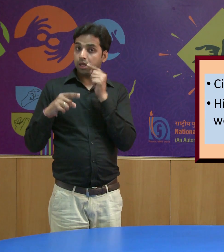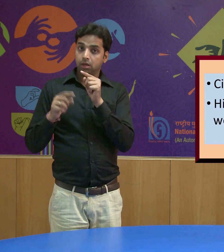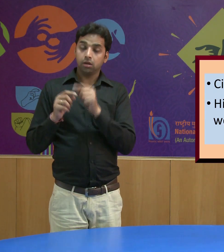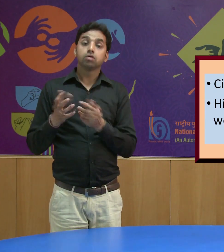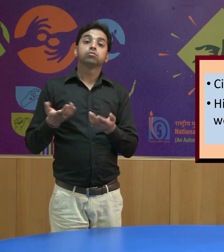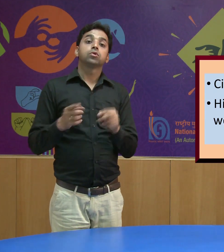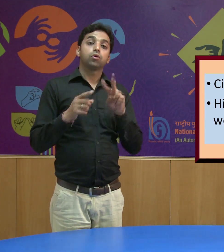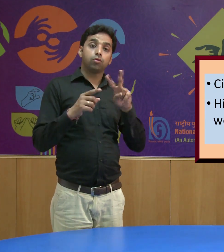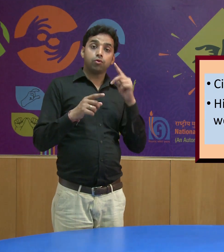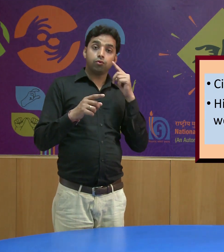Vijaya,